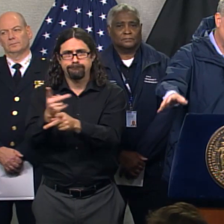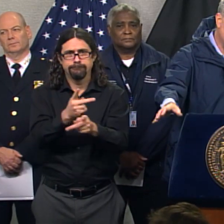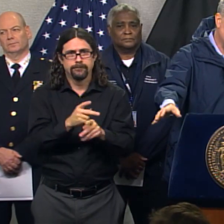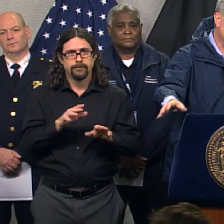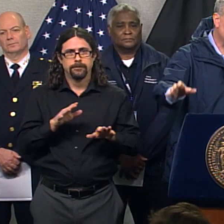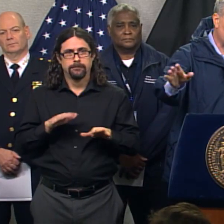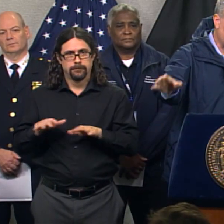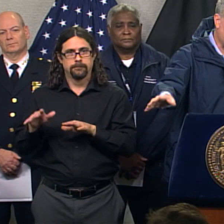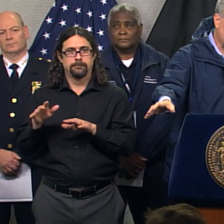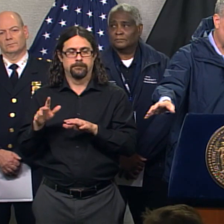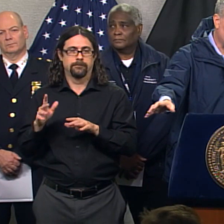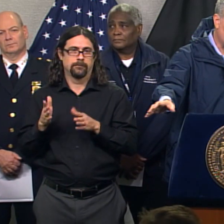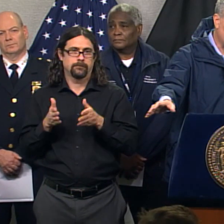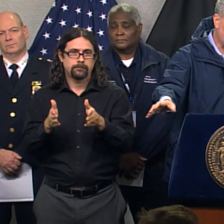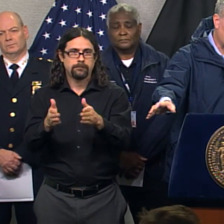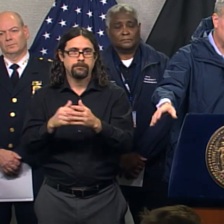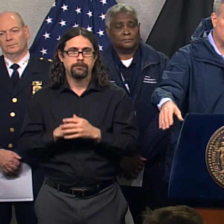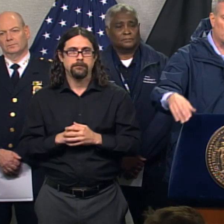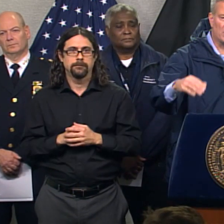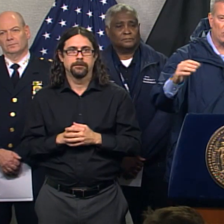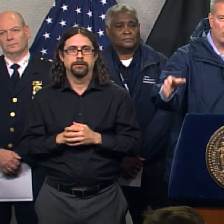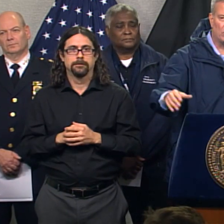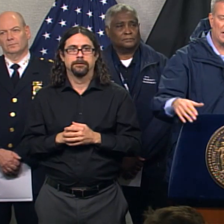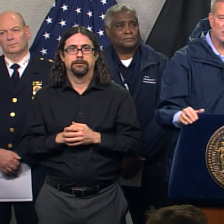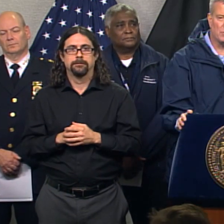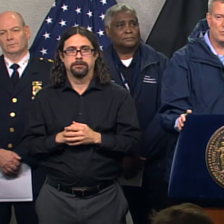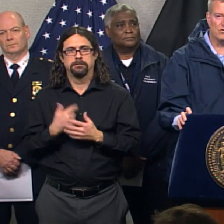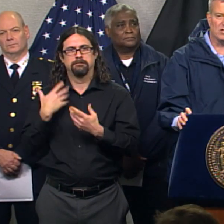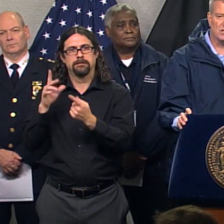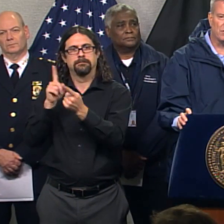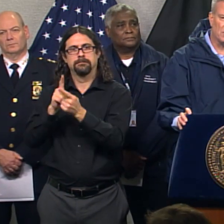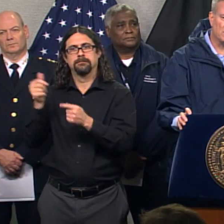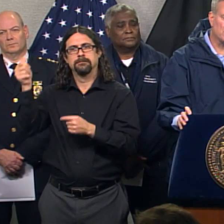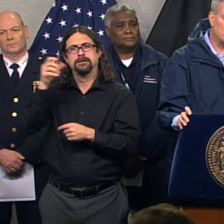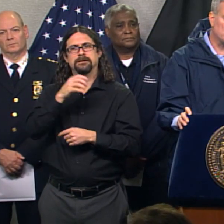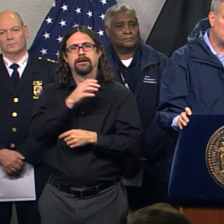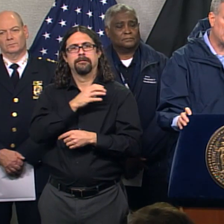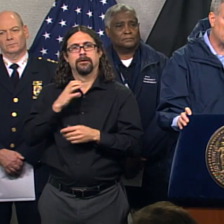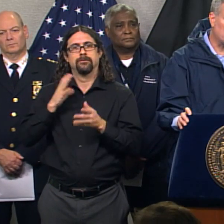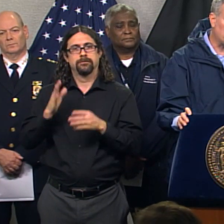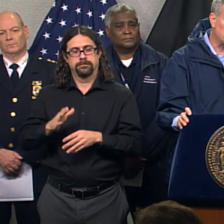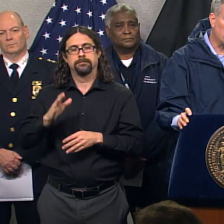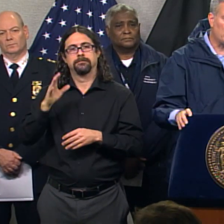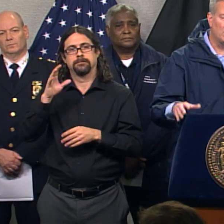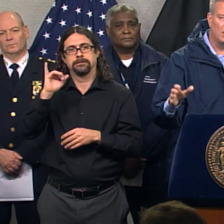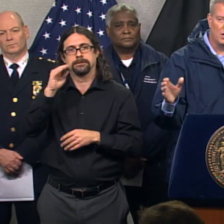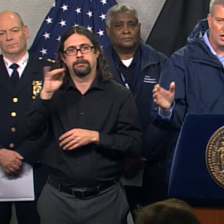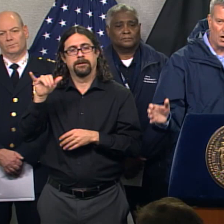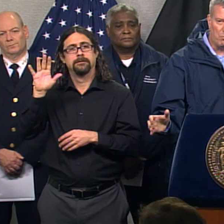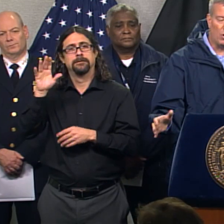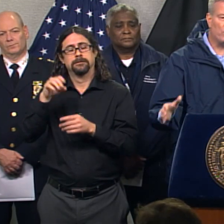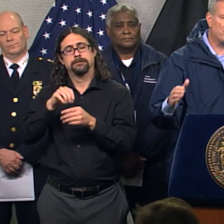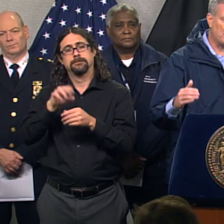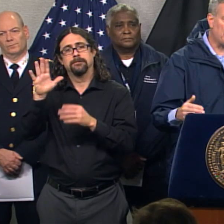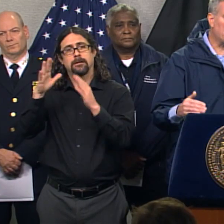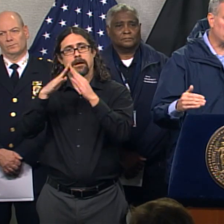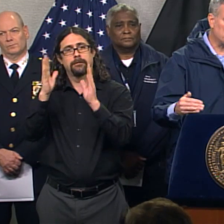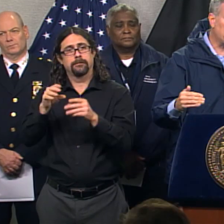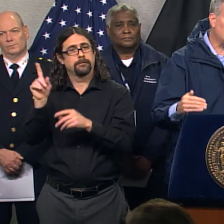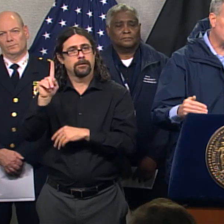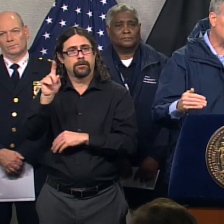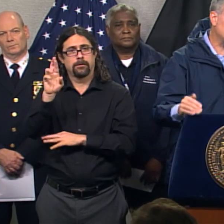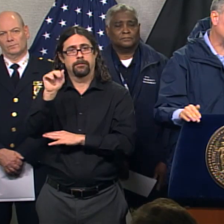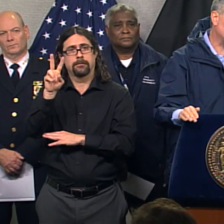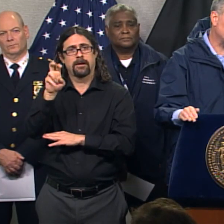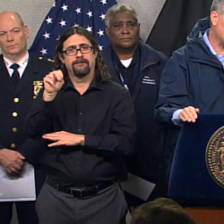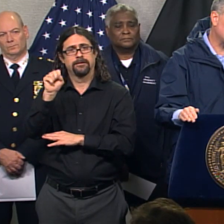Houses. His district had had a lot of trouble in the past storm. I called Councilmember Jalissa Ferreras. Hers had had trouble as well. Both said they were seeing